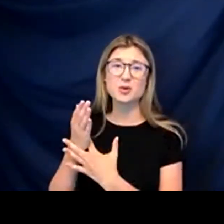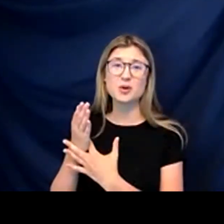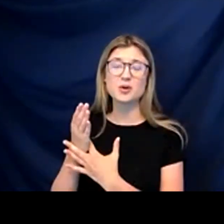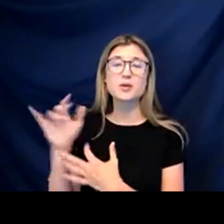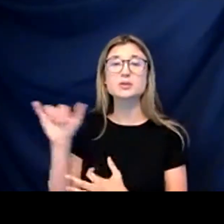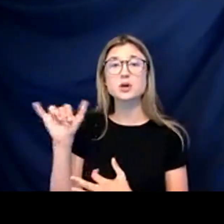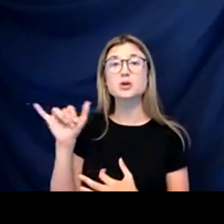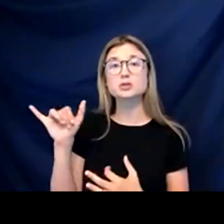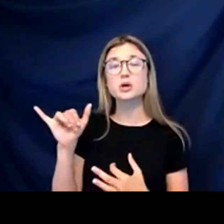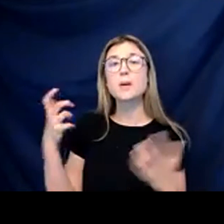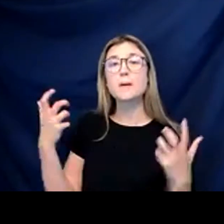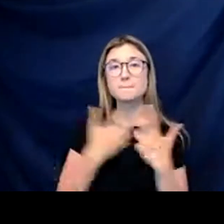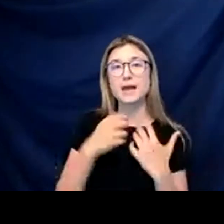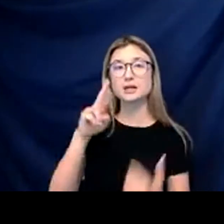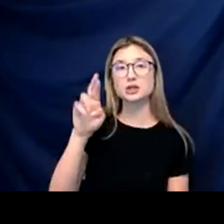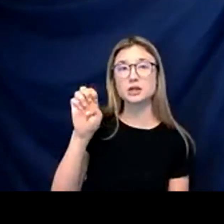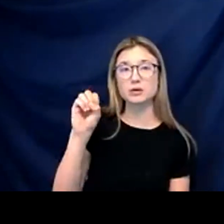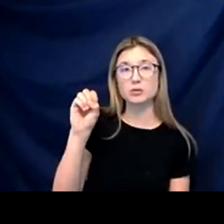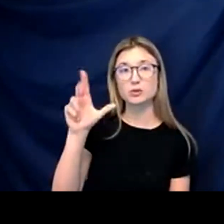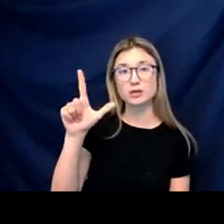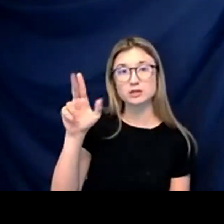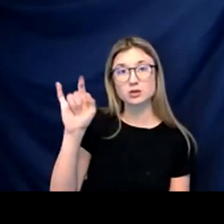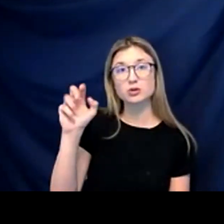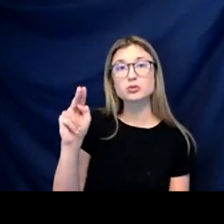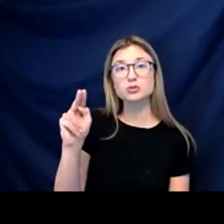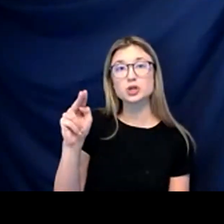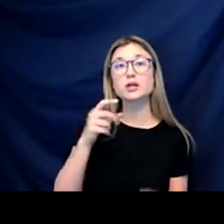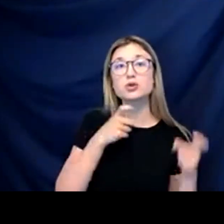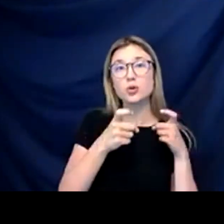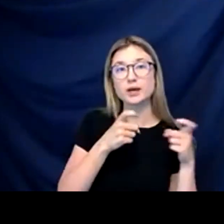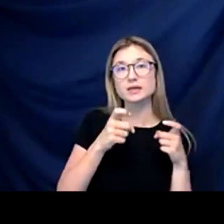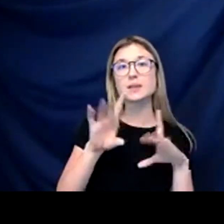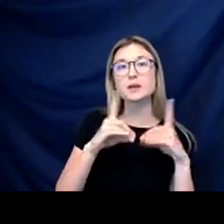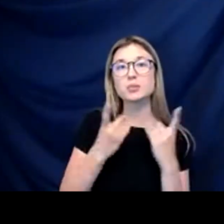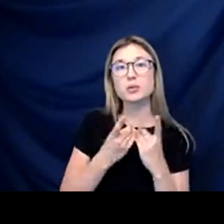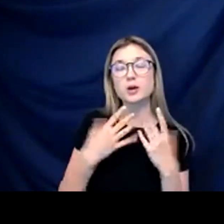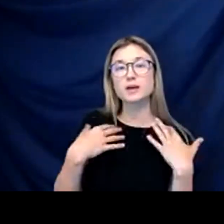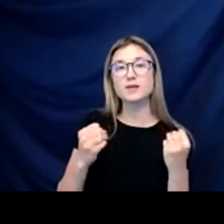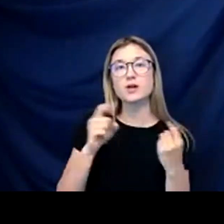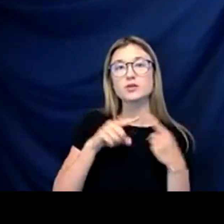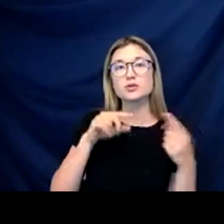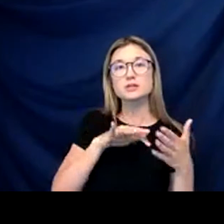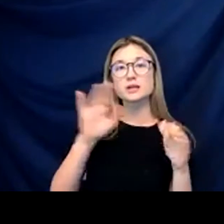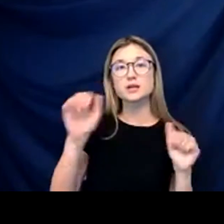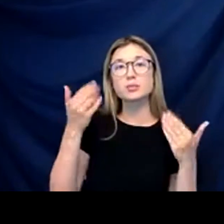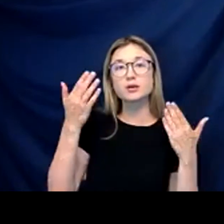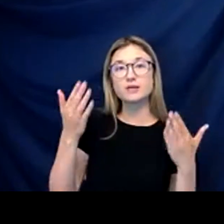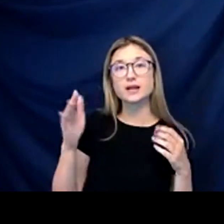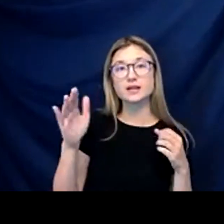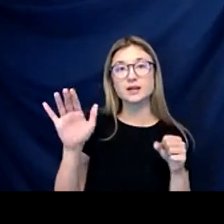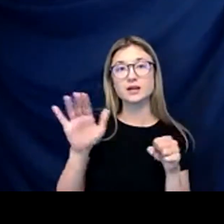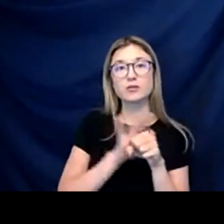in the House directing the Department of Health to study providing comprehensive dental services for